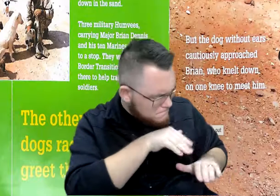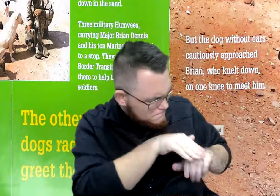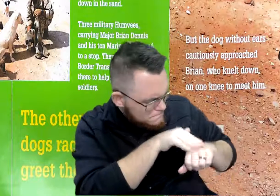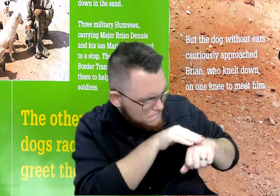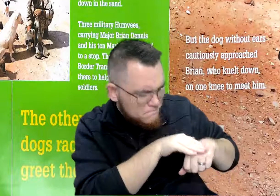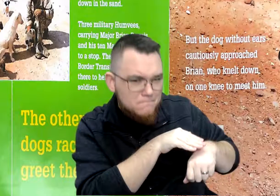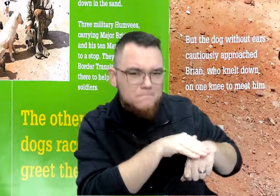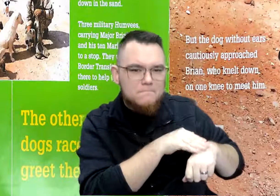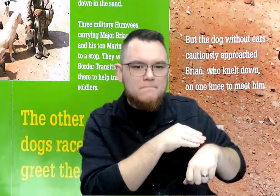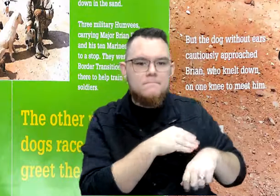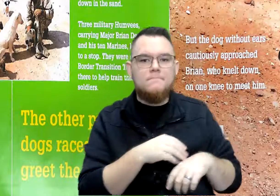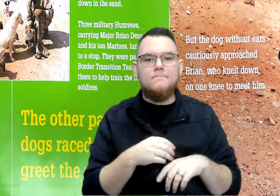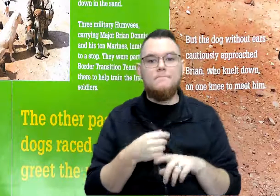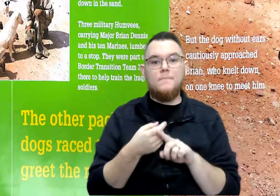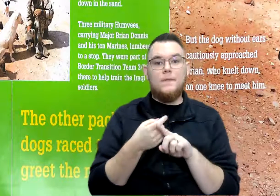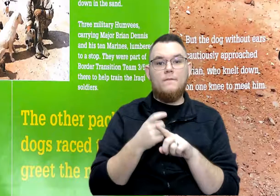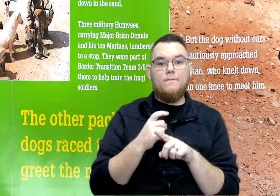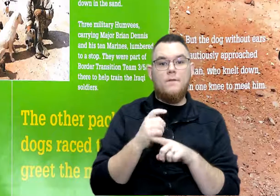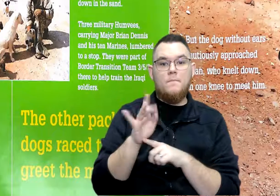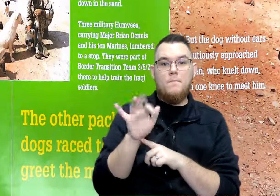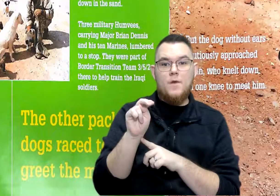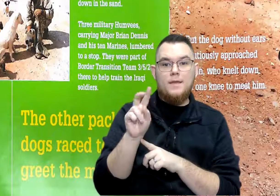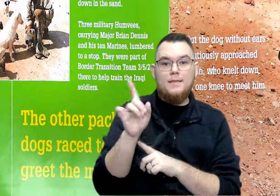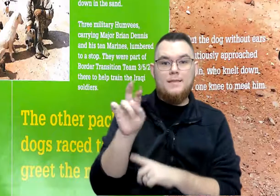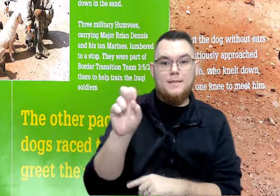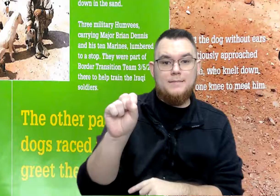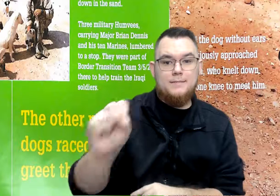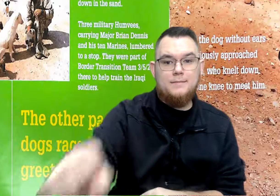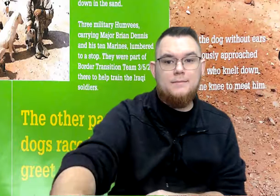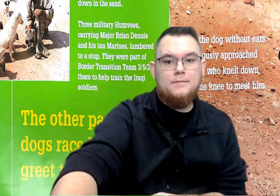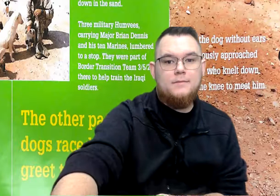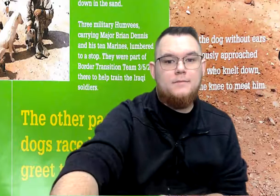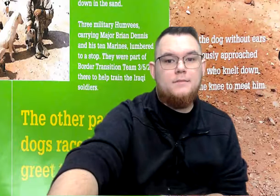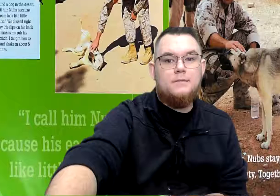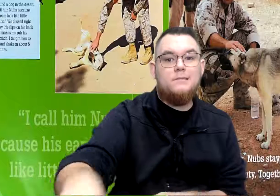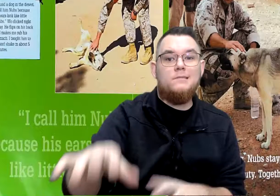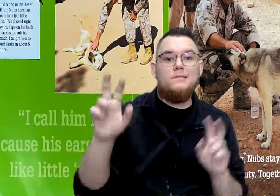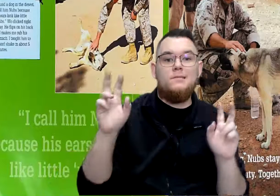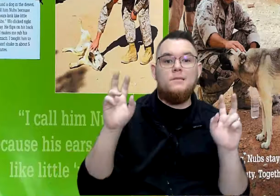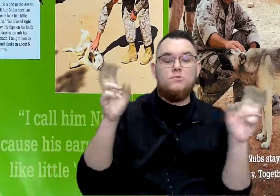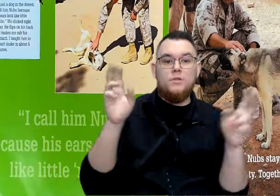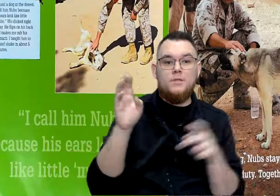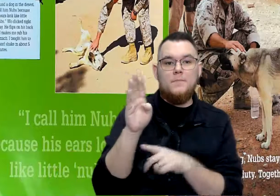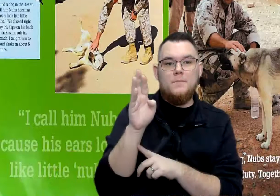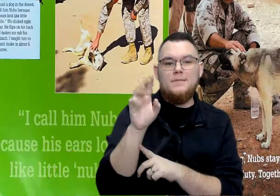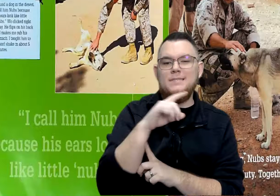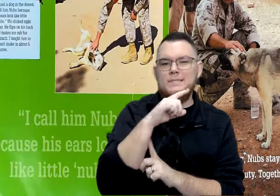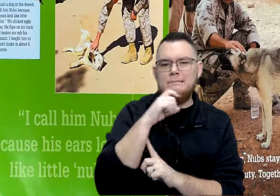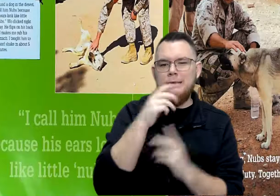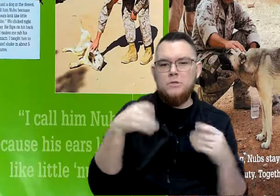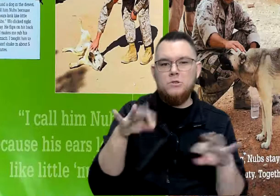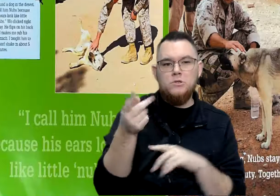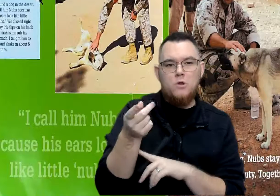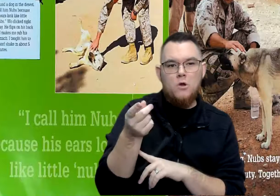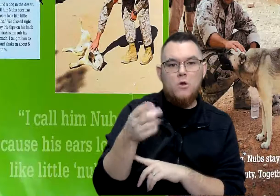From Brian Dennis. Subject: Desert Dog. Date: October